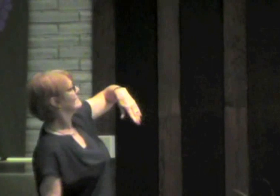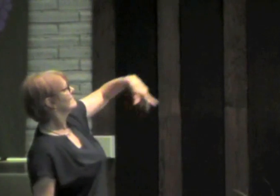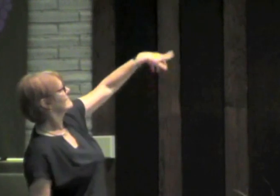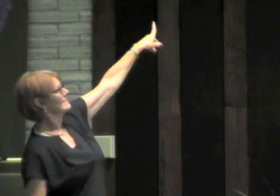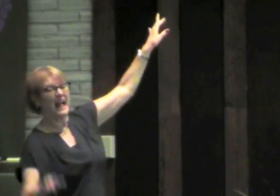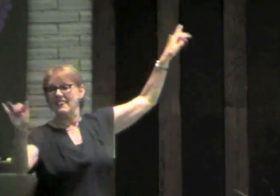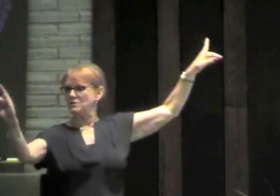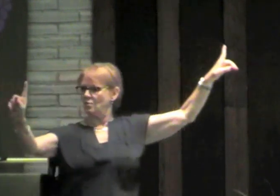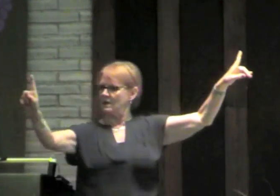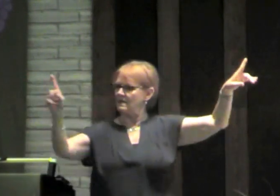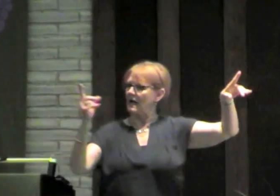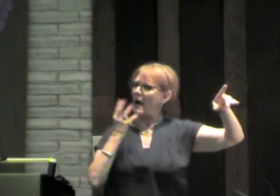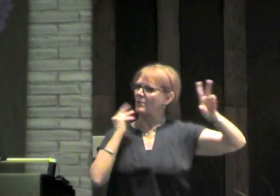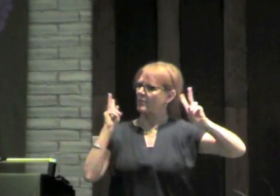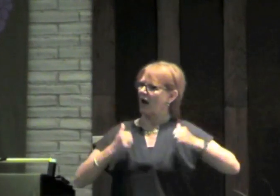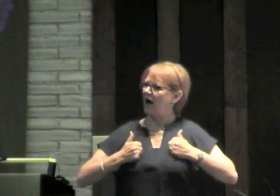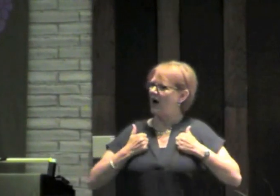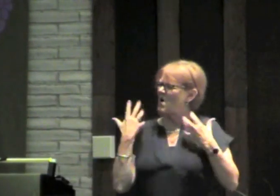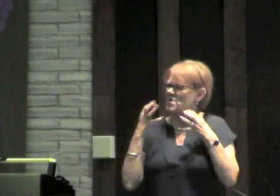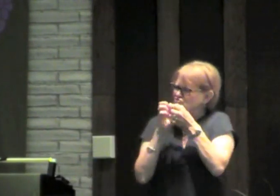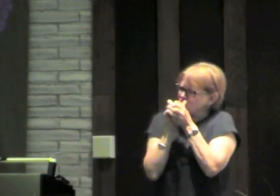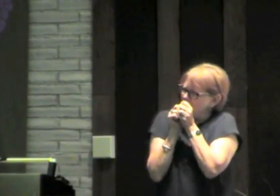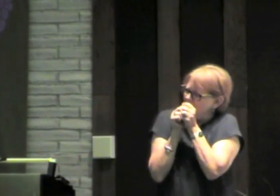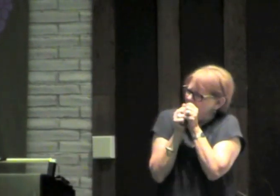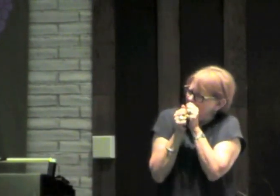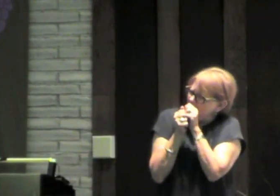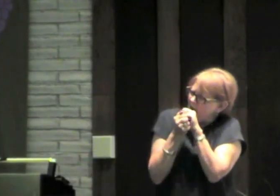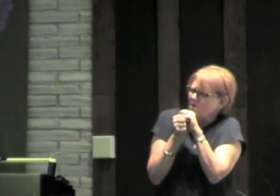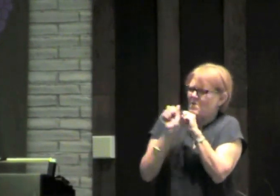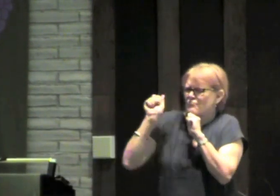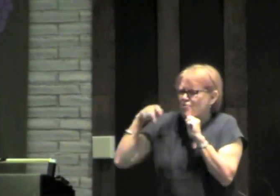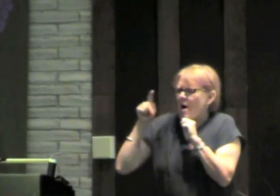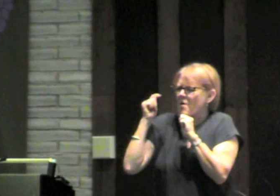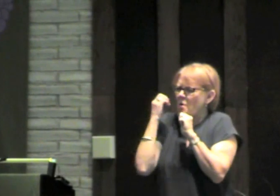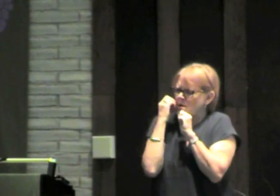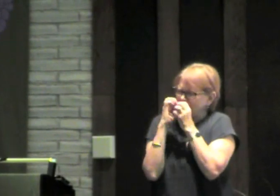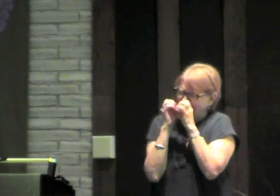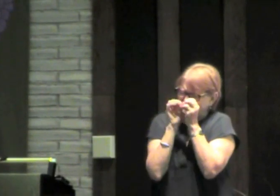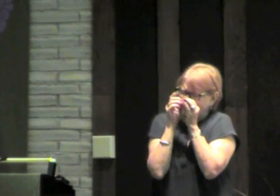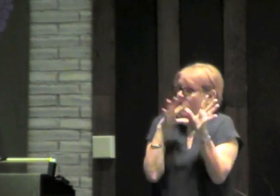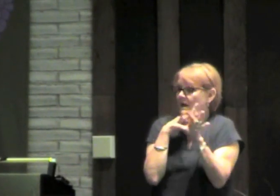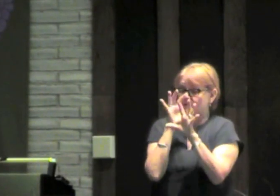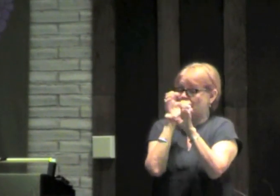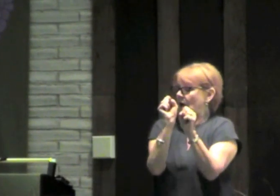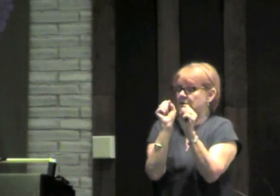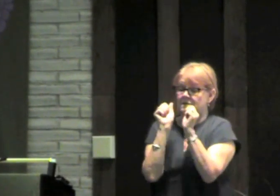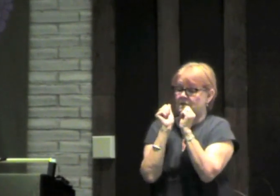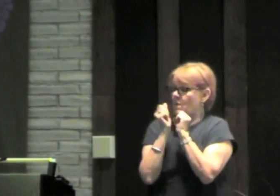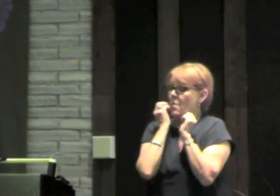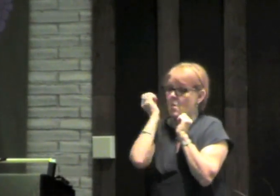Next we have, this is where the Hebrew people lived. It's so incredibly crowded. The apartments and the homes